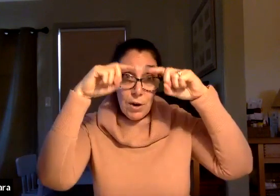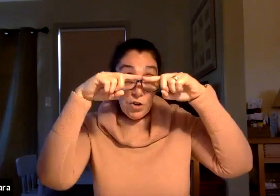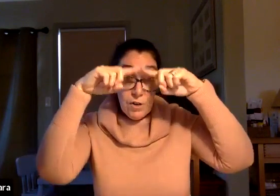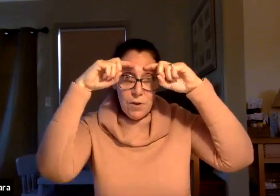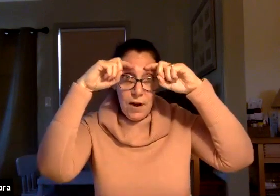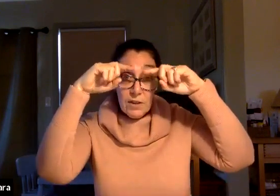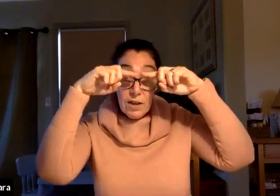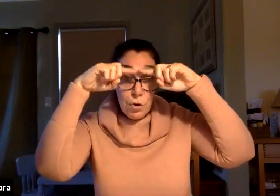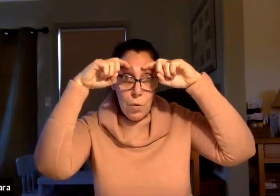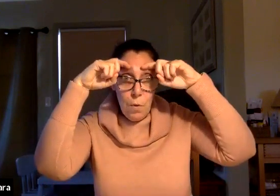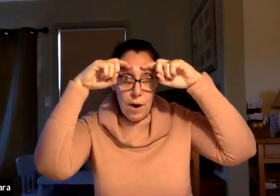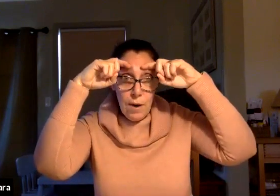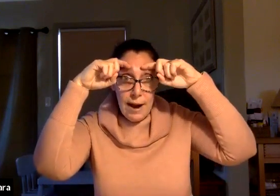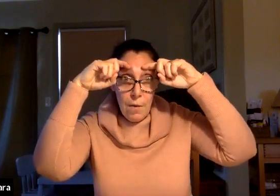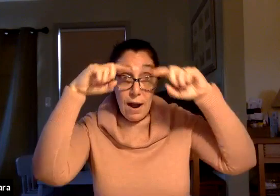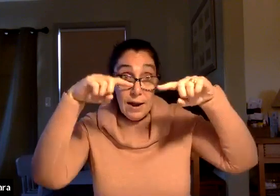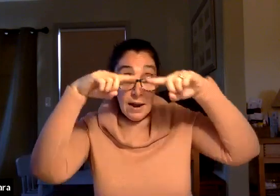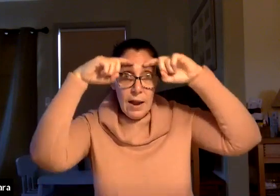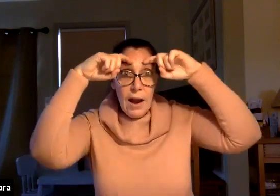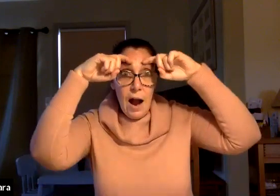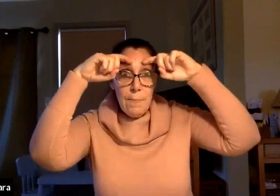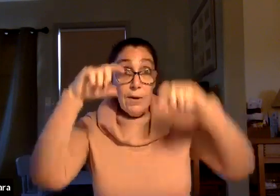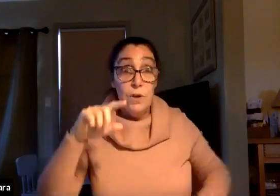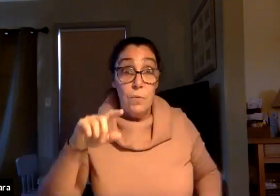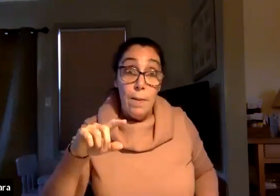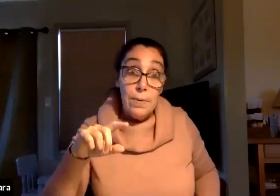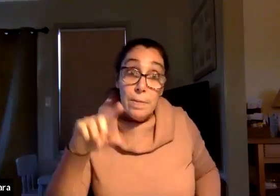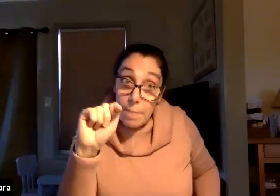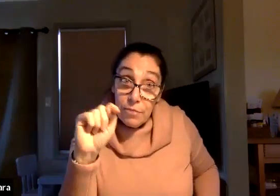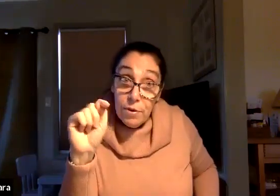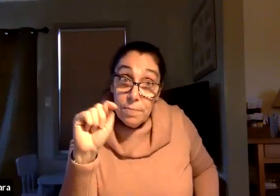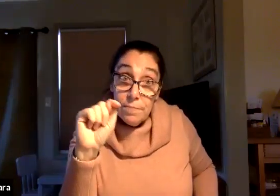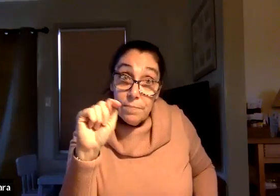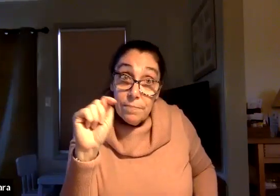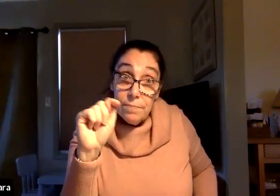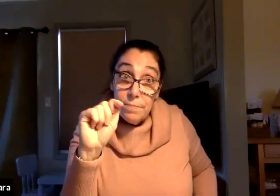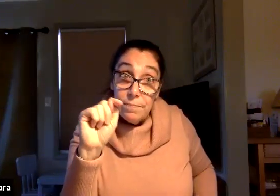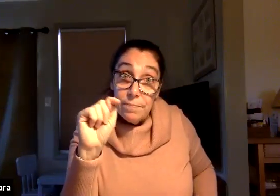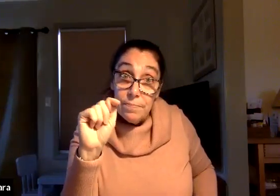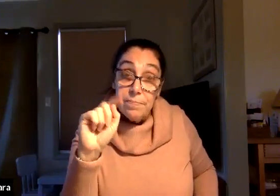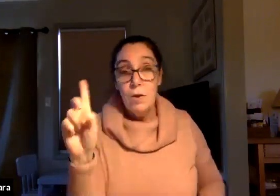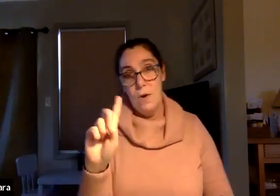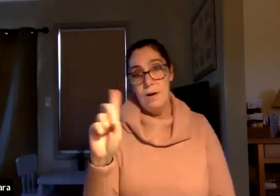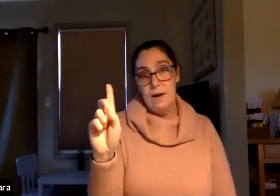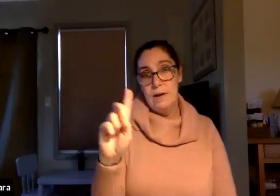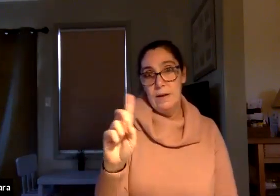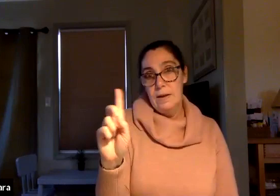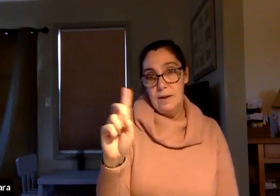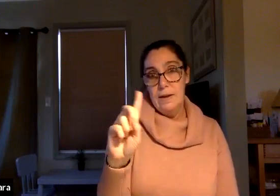question, if you're asking who, what, where, when, how, why, eyebrows go up. Bathroom? Where?